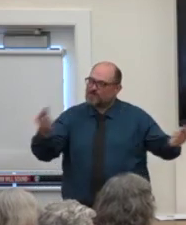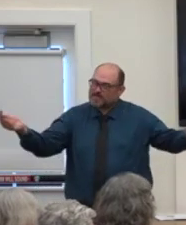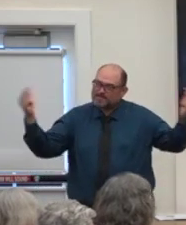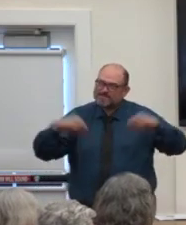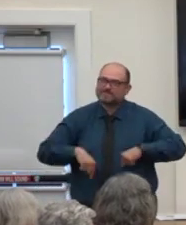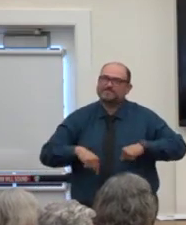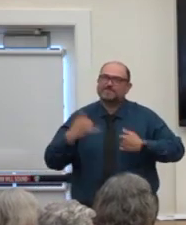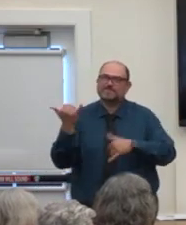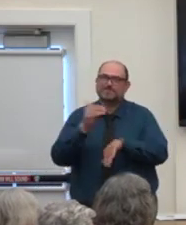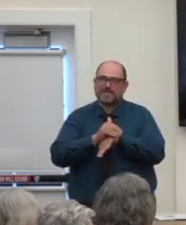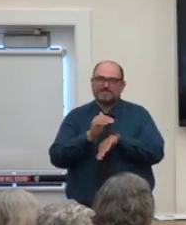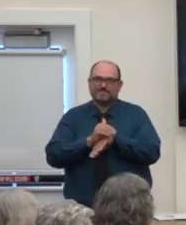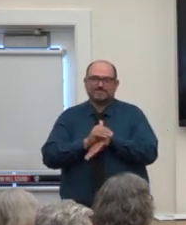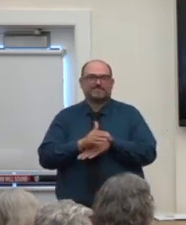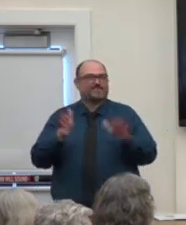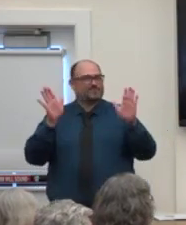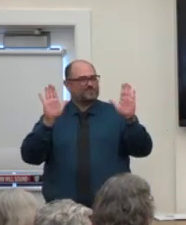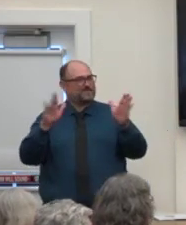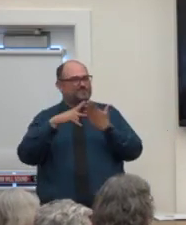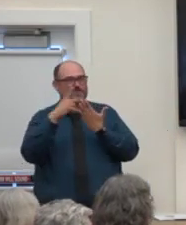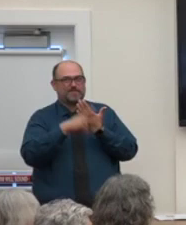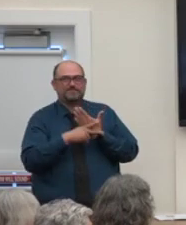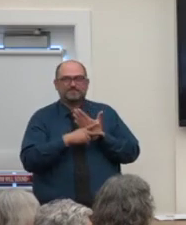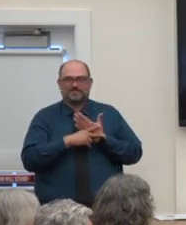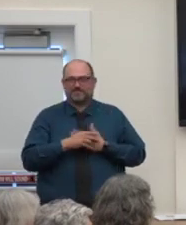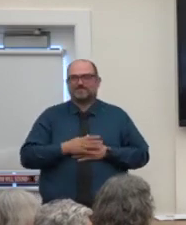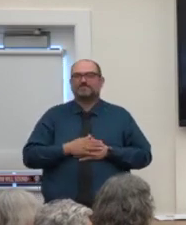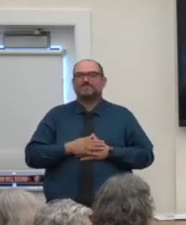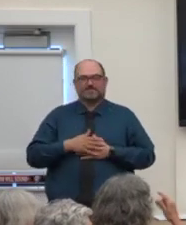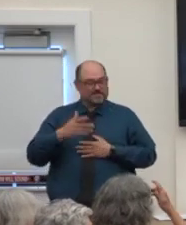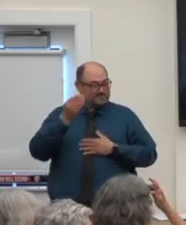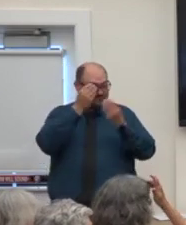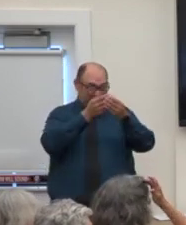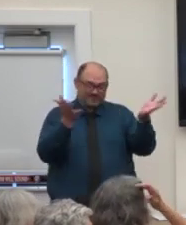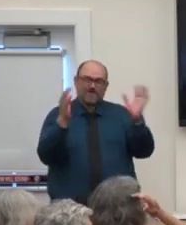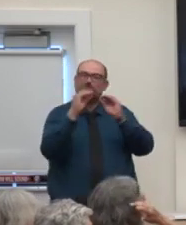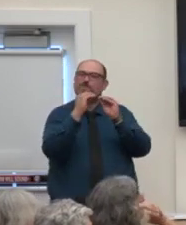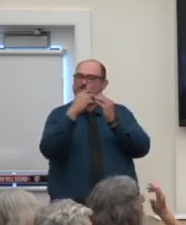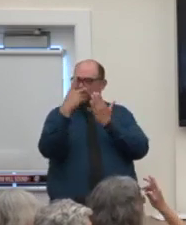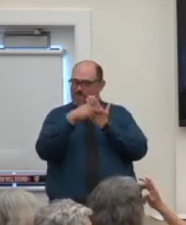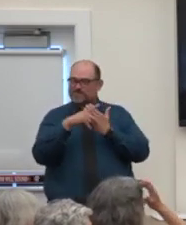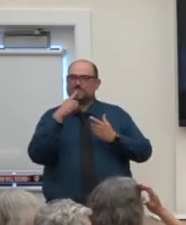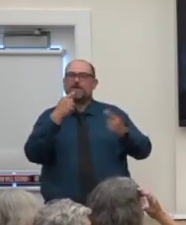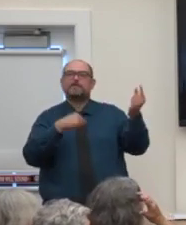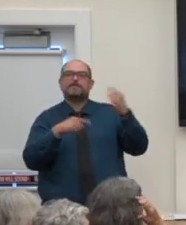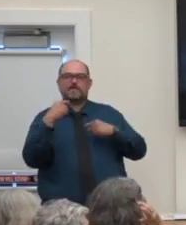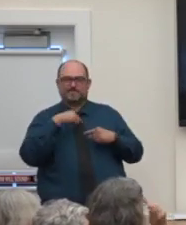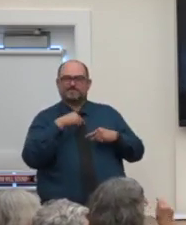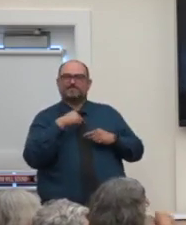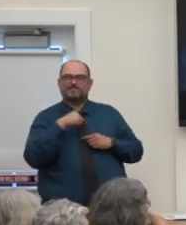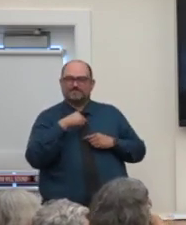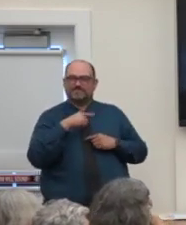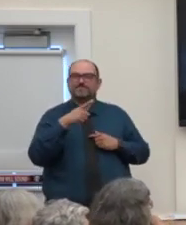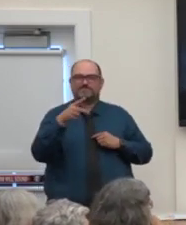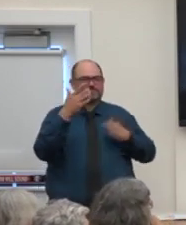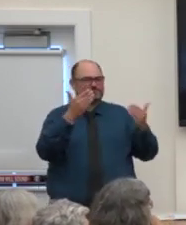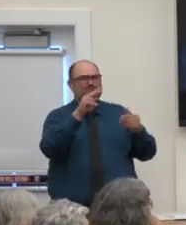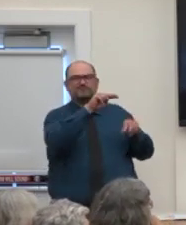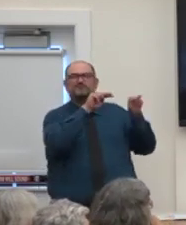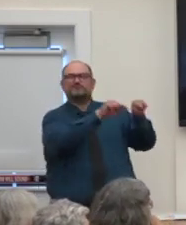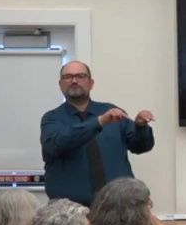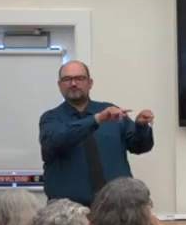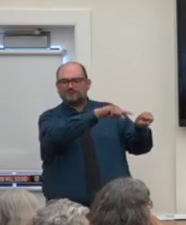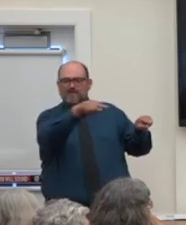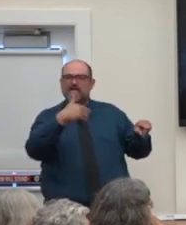This is a terrific program. We have a lot of more terrific programs coming. If you want, on your way out, on the bench is